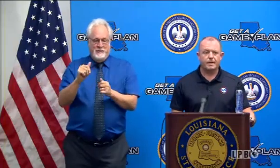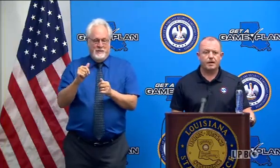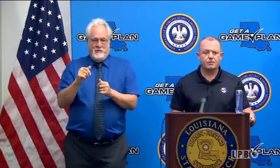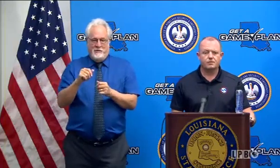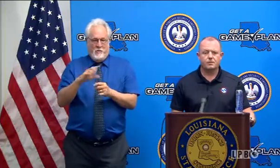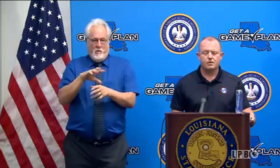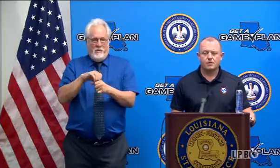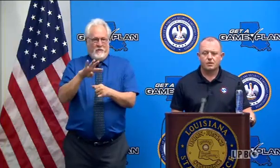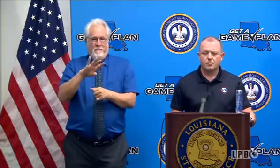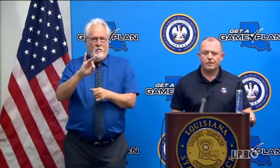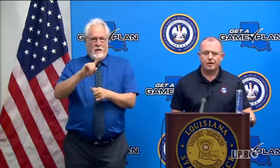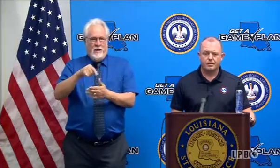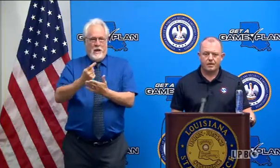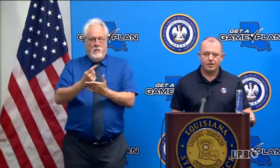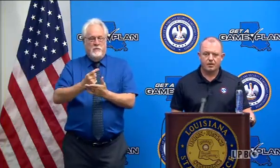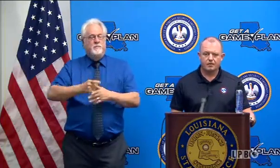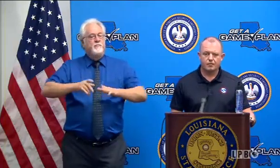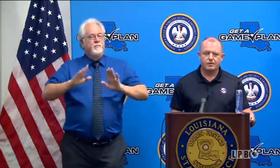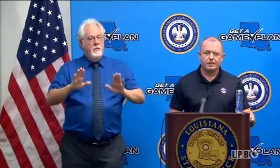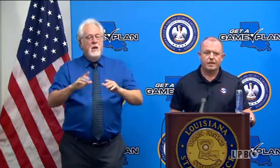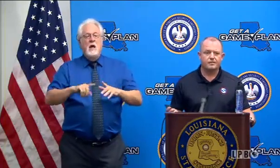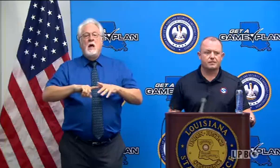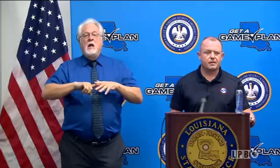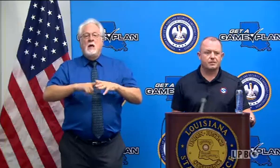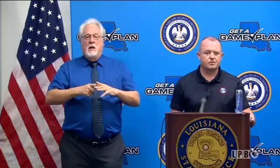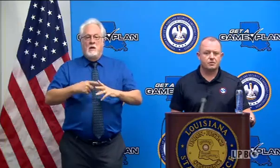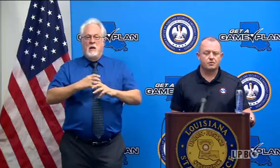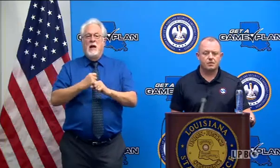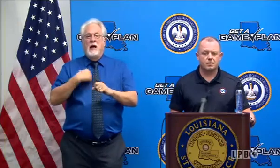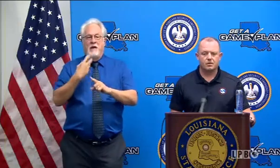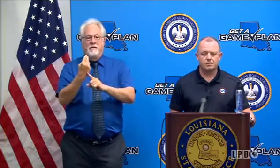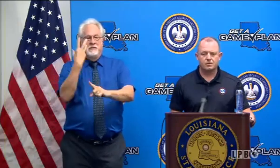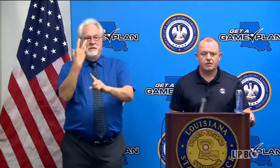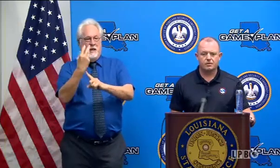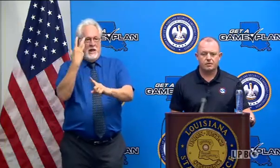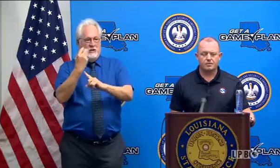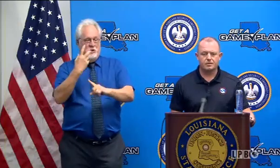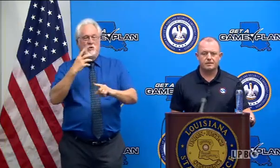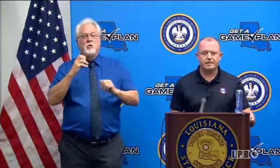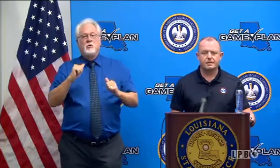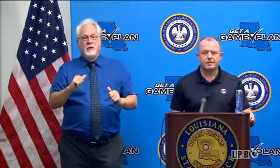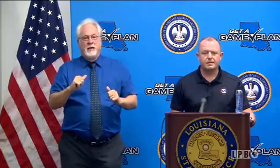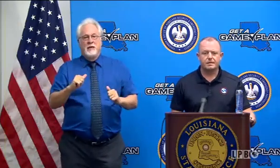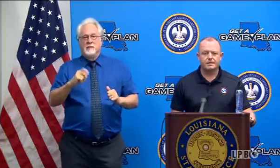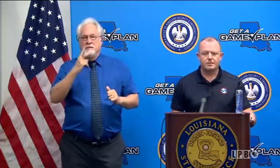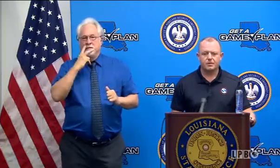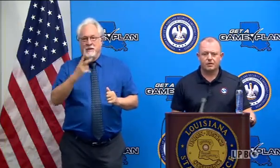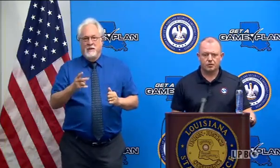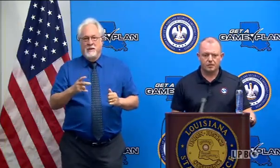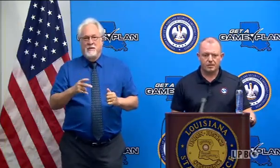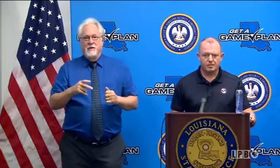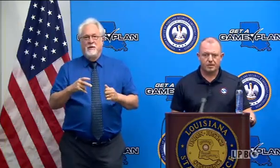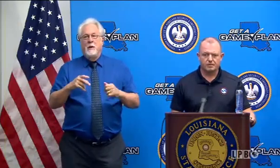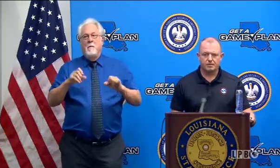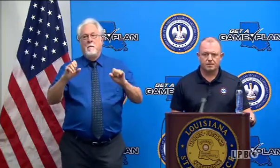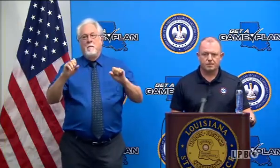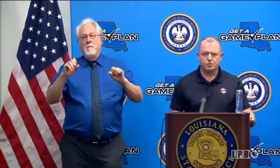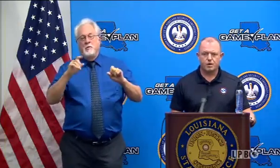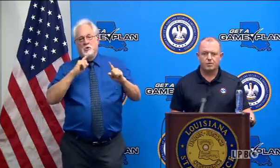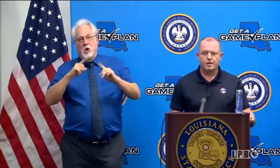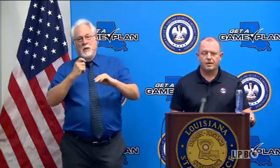of 48 hours. So with that, I'll kick off a briefing. I have a slideshow also that you'll be able to see to talk a little bit